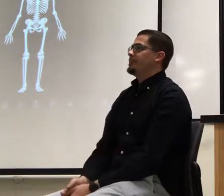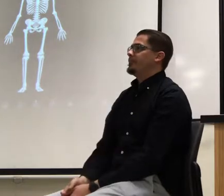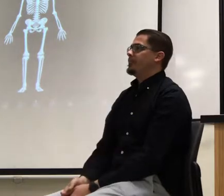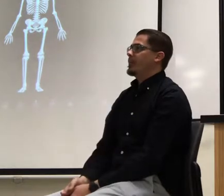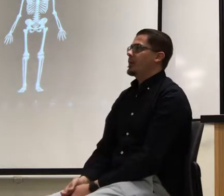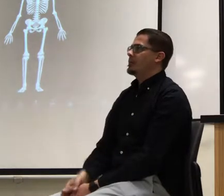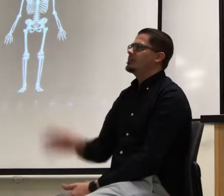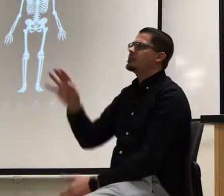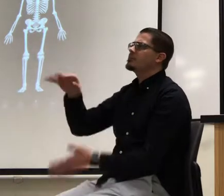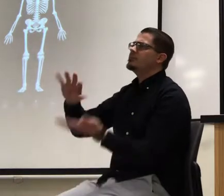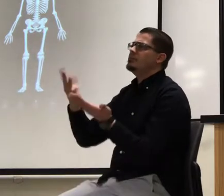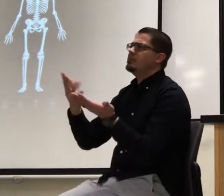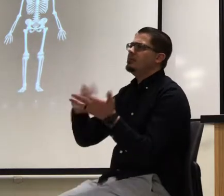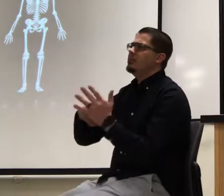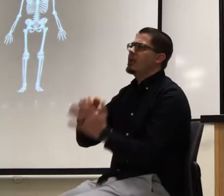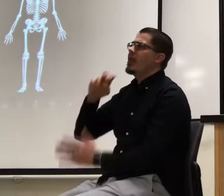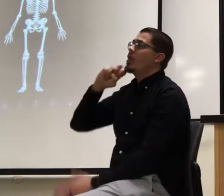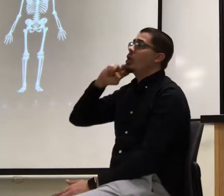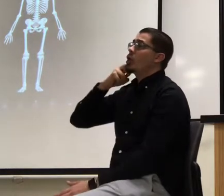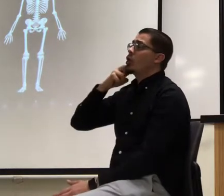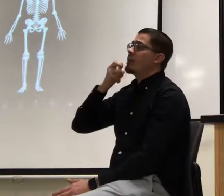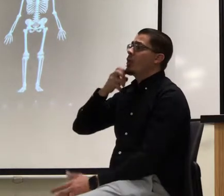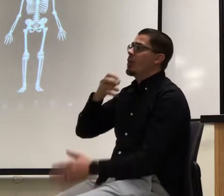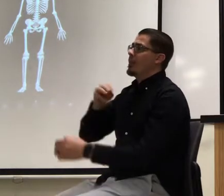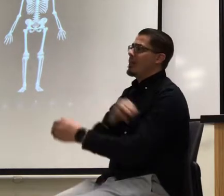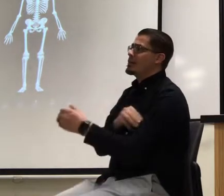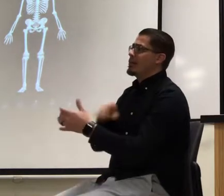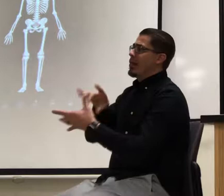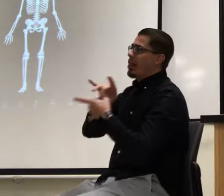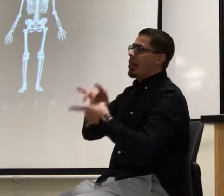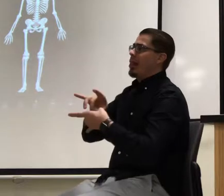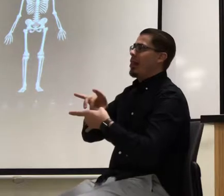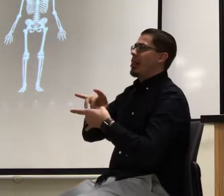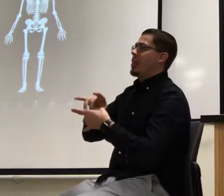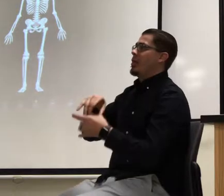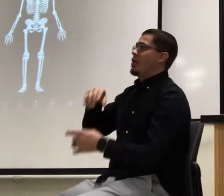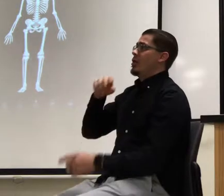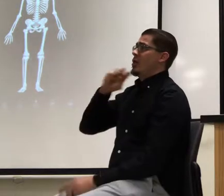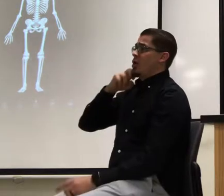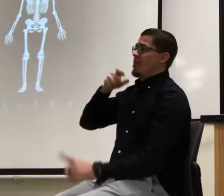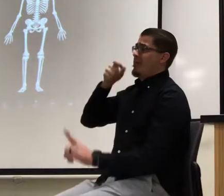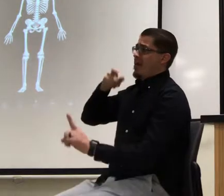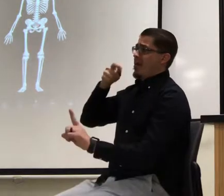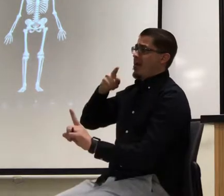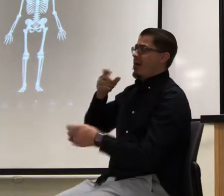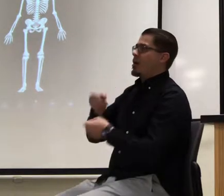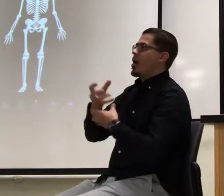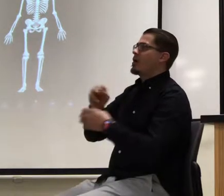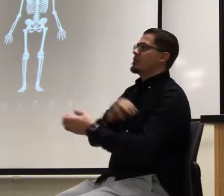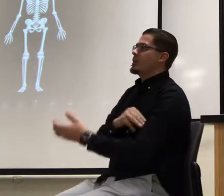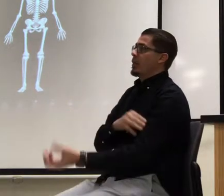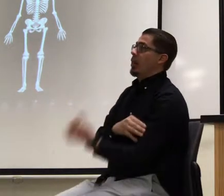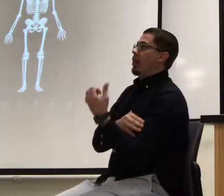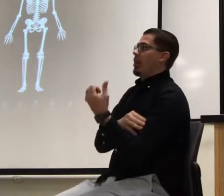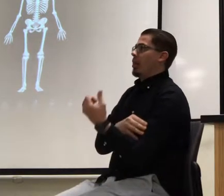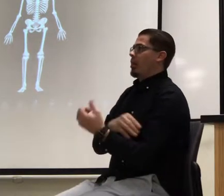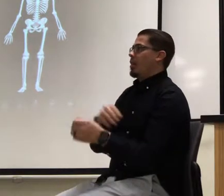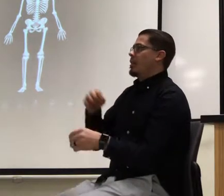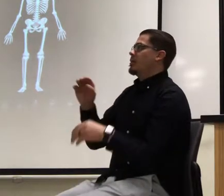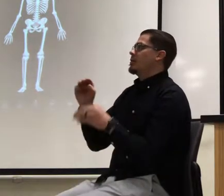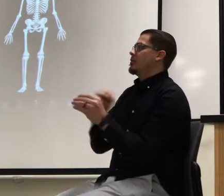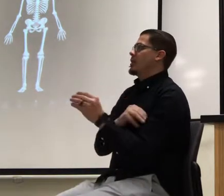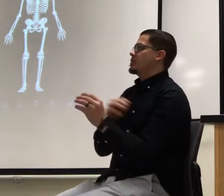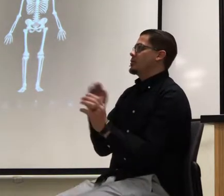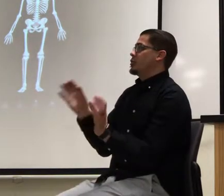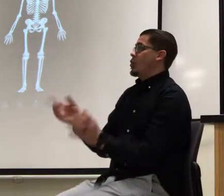Okay, that's the nerve that innervates the muscle. So when the nerve fires, it makes the muscle contract. Because muscles do one thing, they